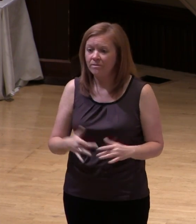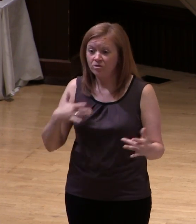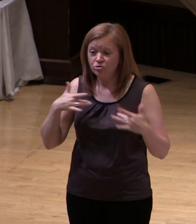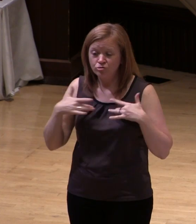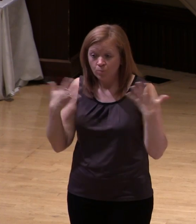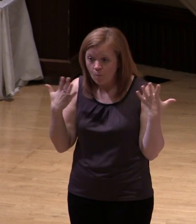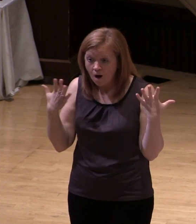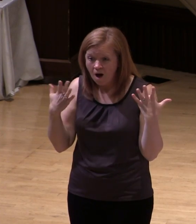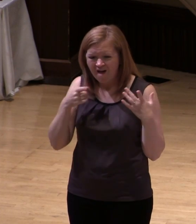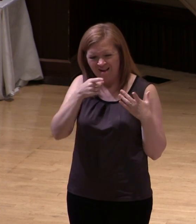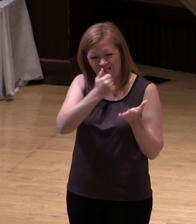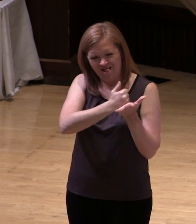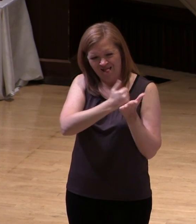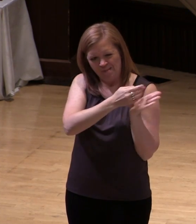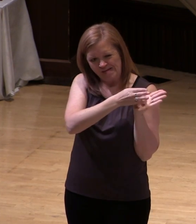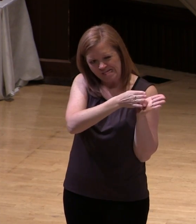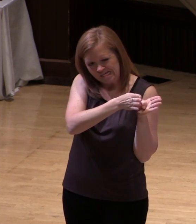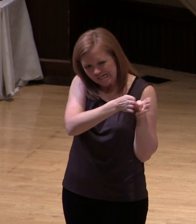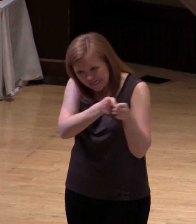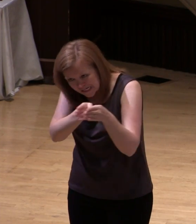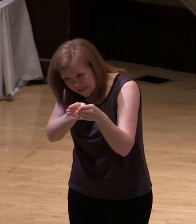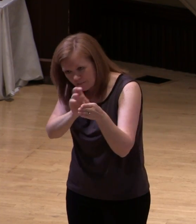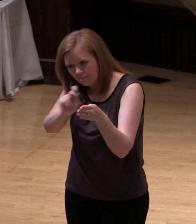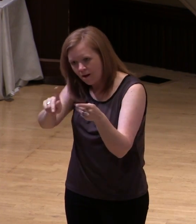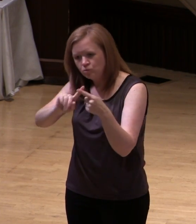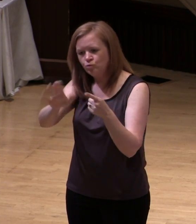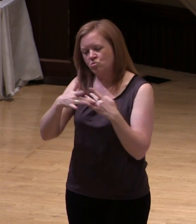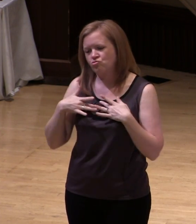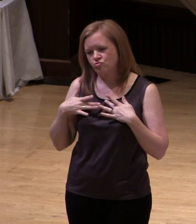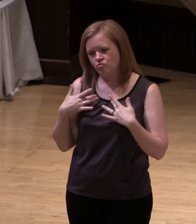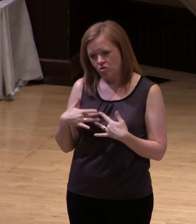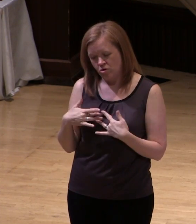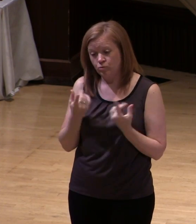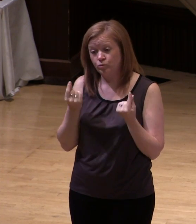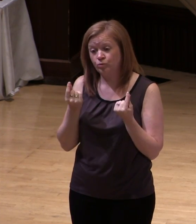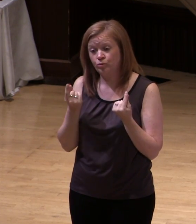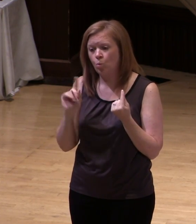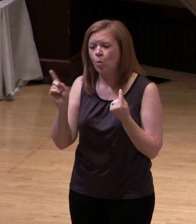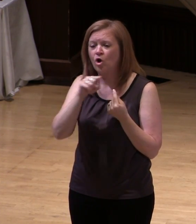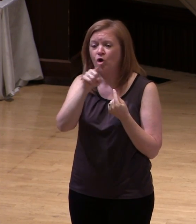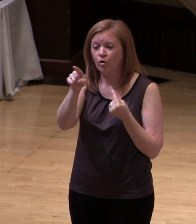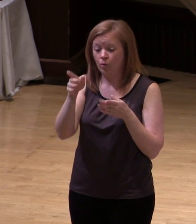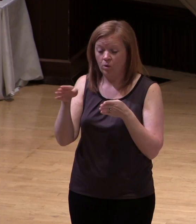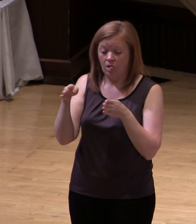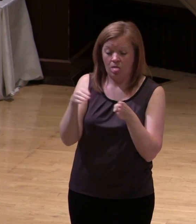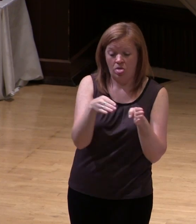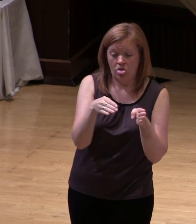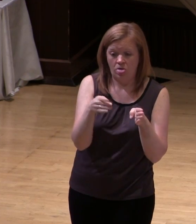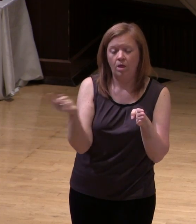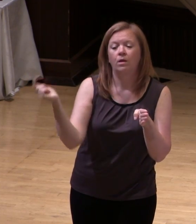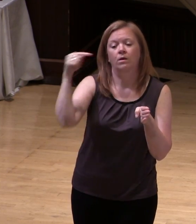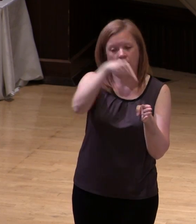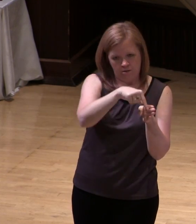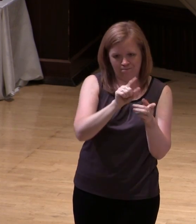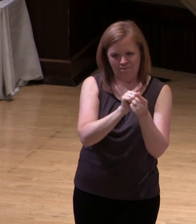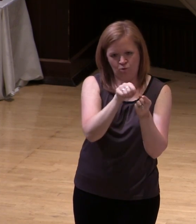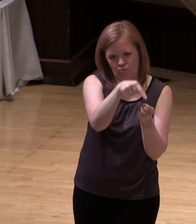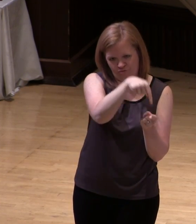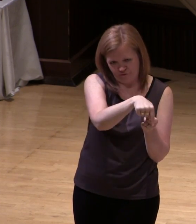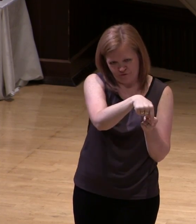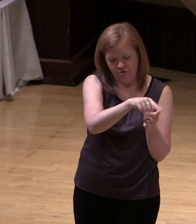concern is to get you back to your heart, and so it picks up exactly where you are and starts again.